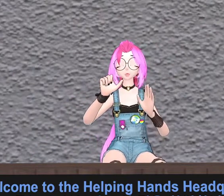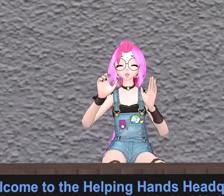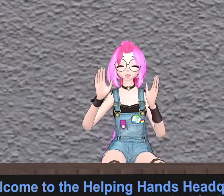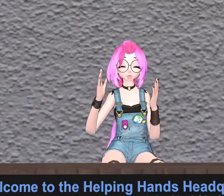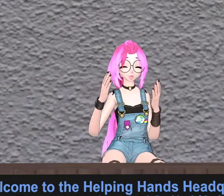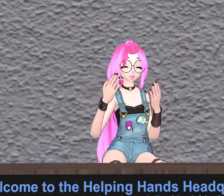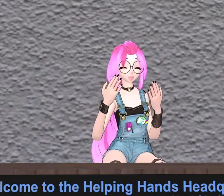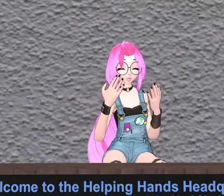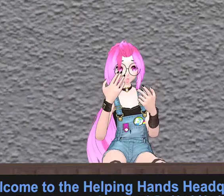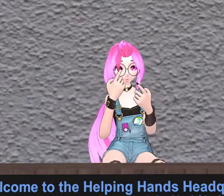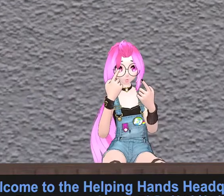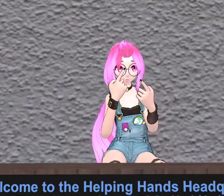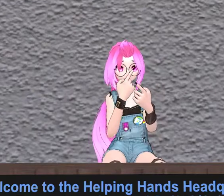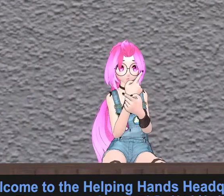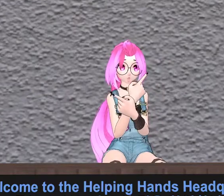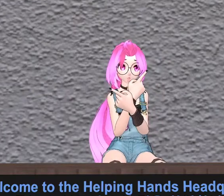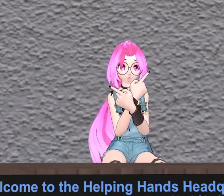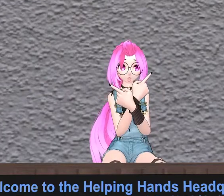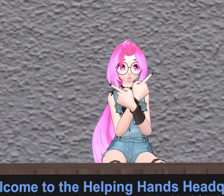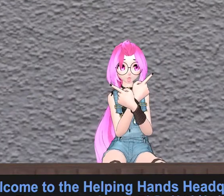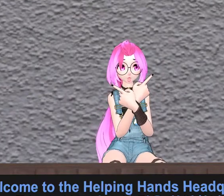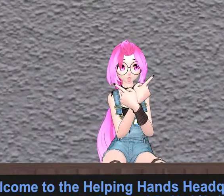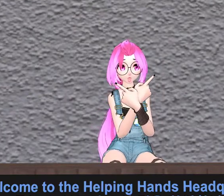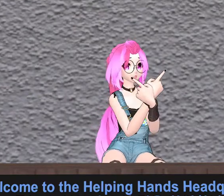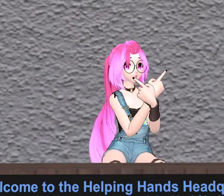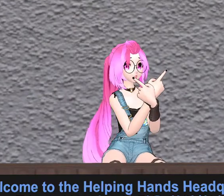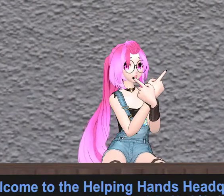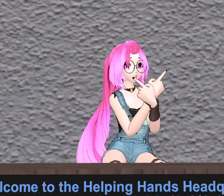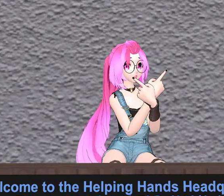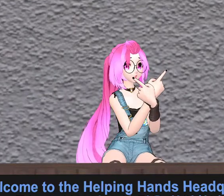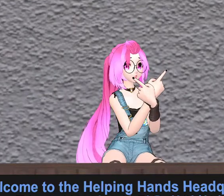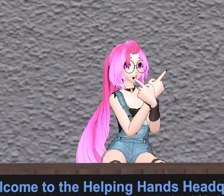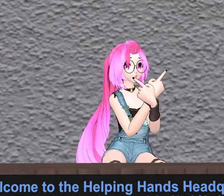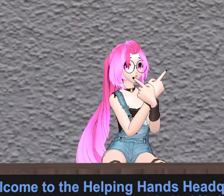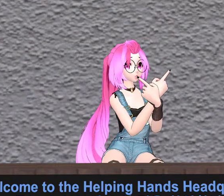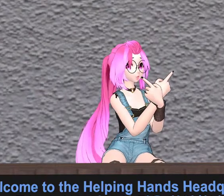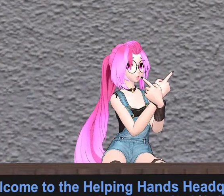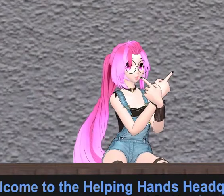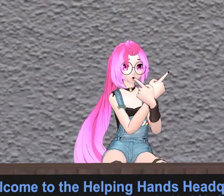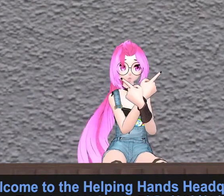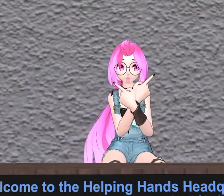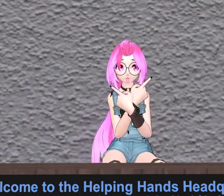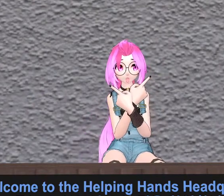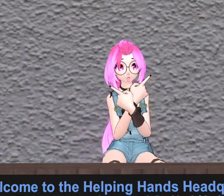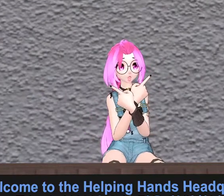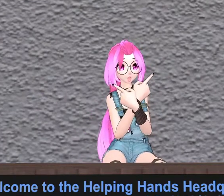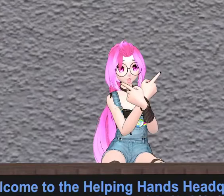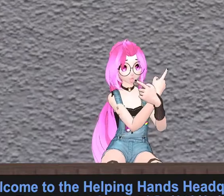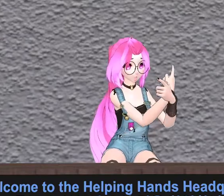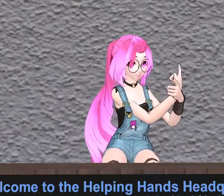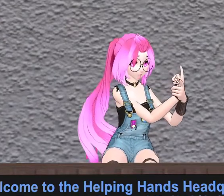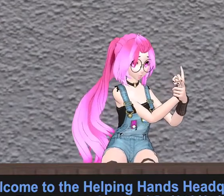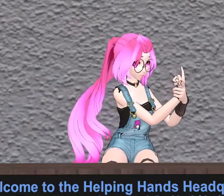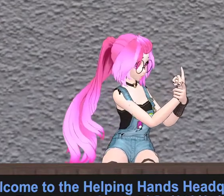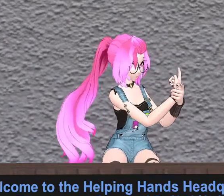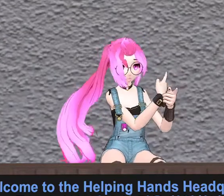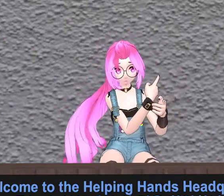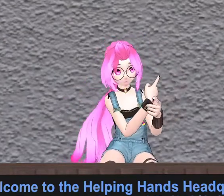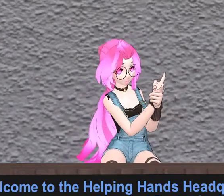Austria, we have a few people who are also in here. So you're going to have your two fingers pointed and you're going to interlock. You're not going to interlock